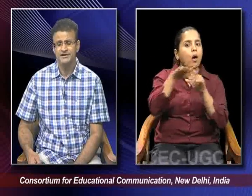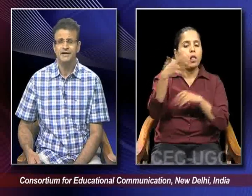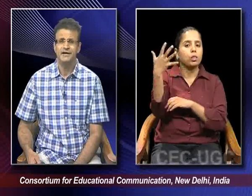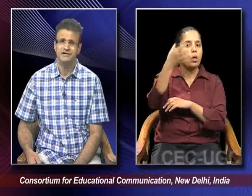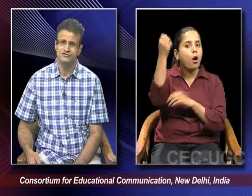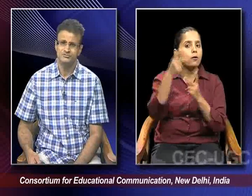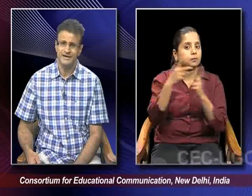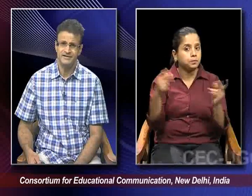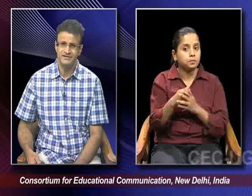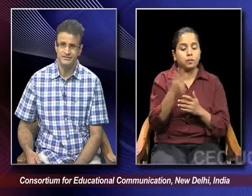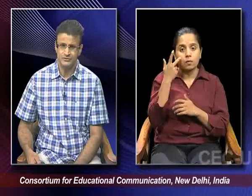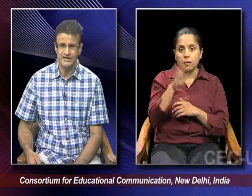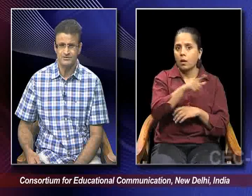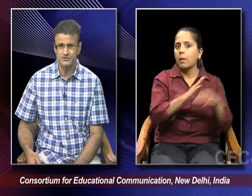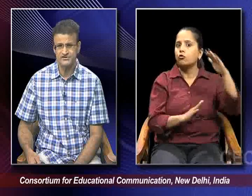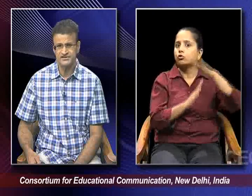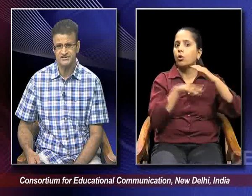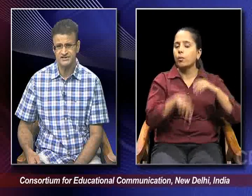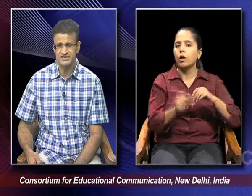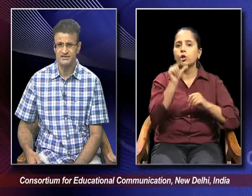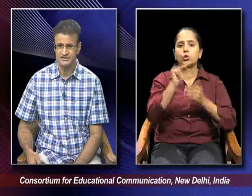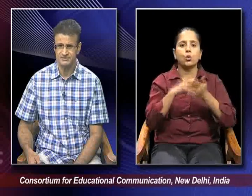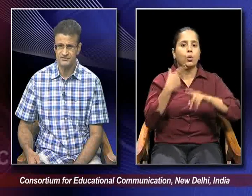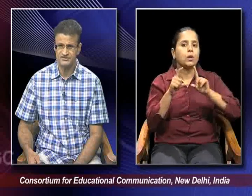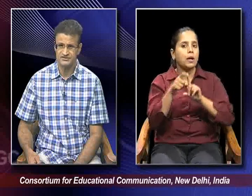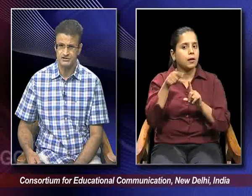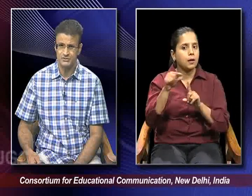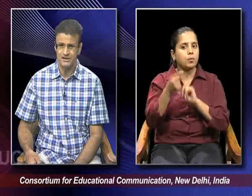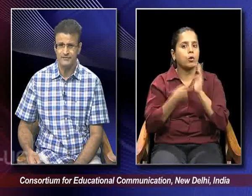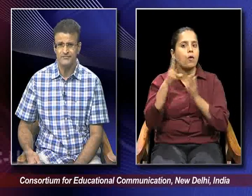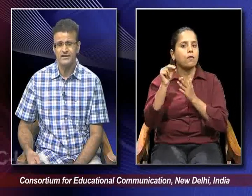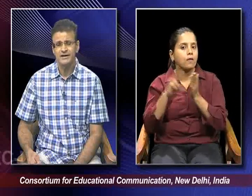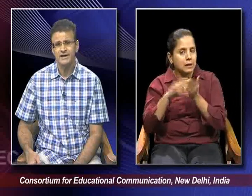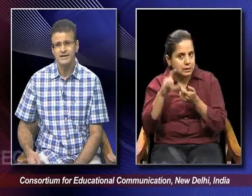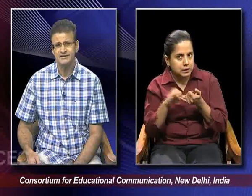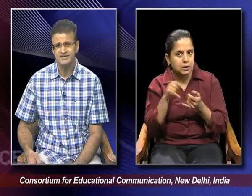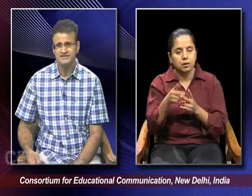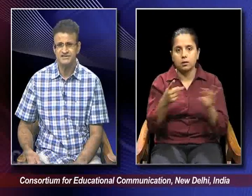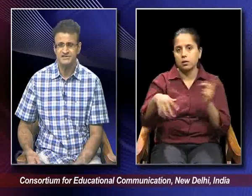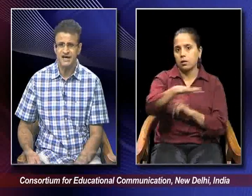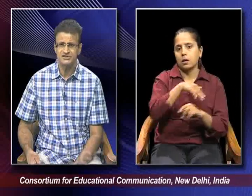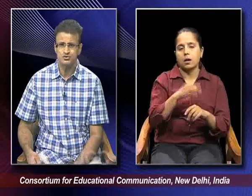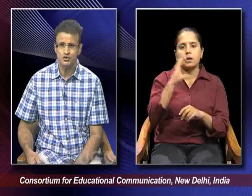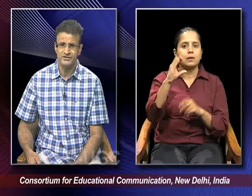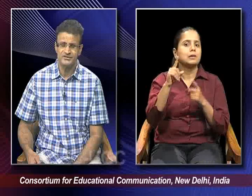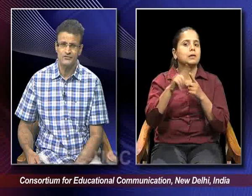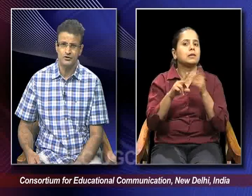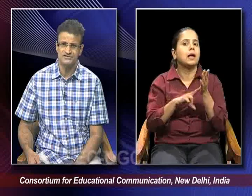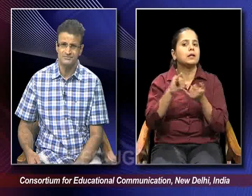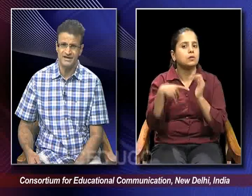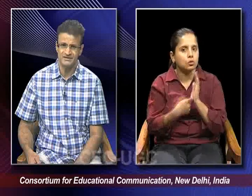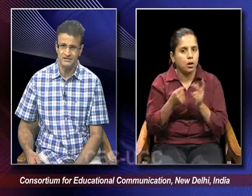and it was banned in United Provinces and then in other provinces as well. and the censors, they asked to omit the